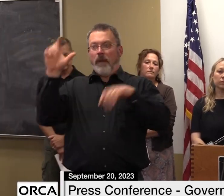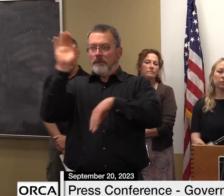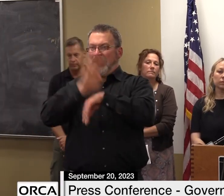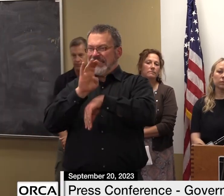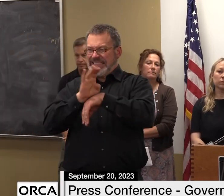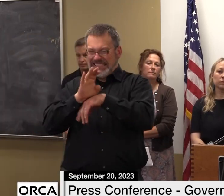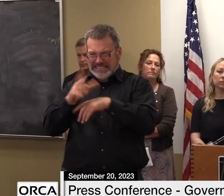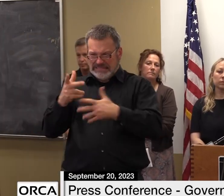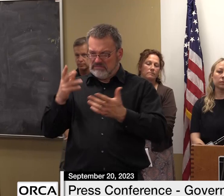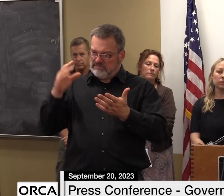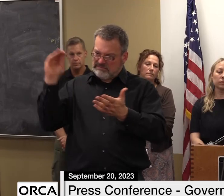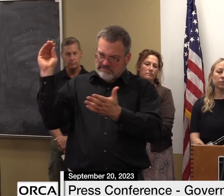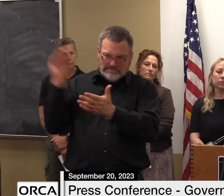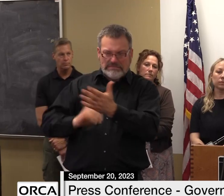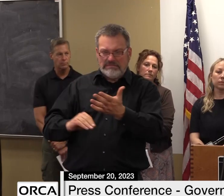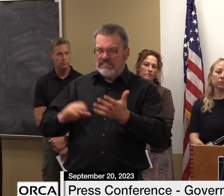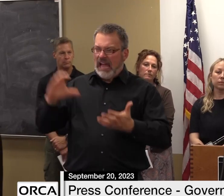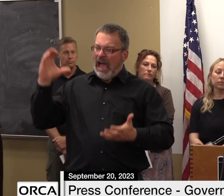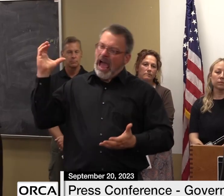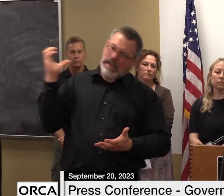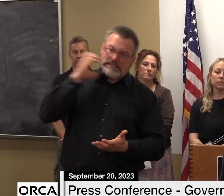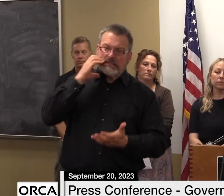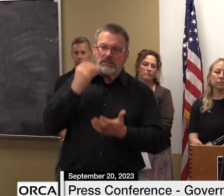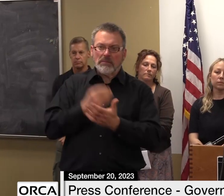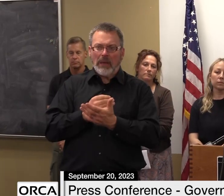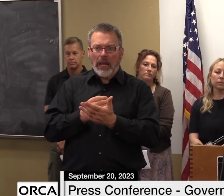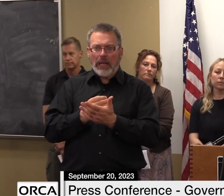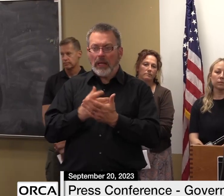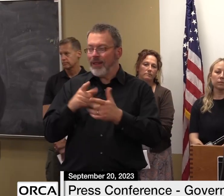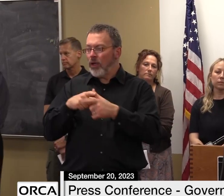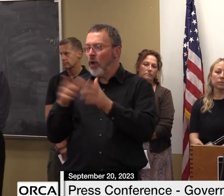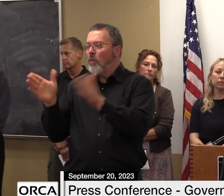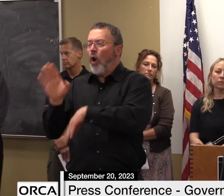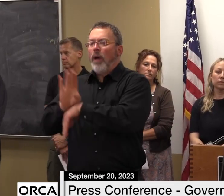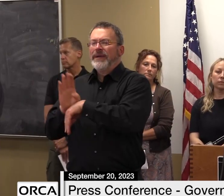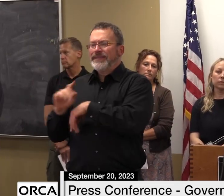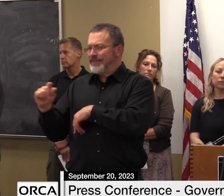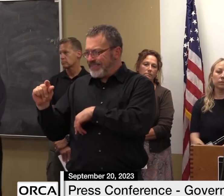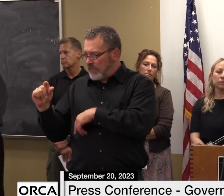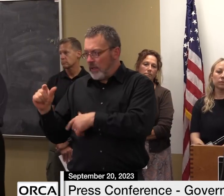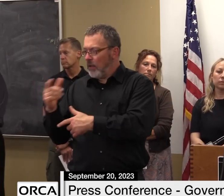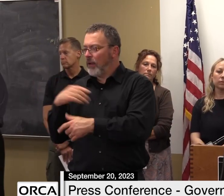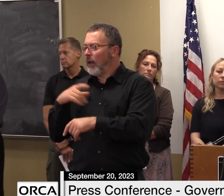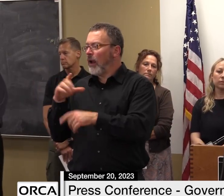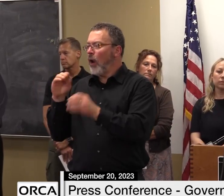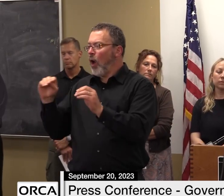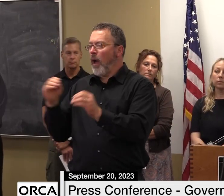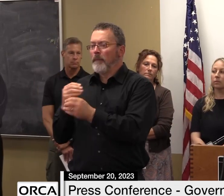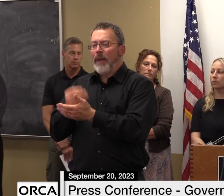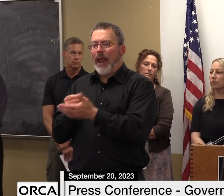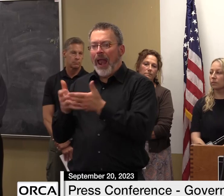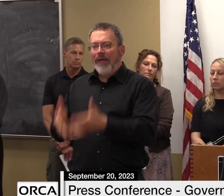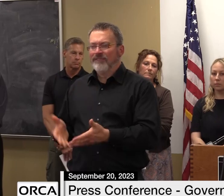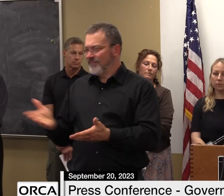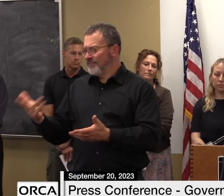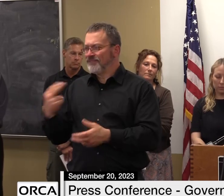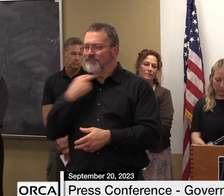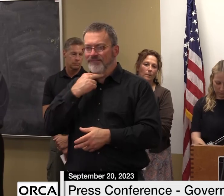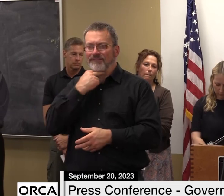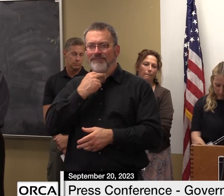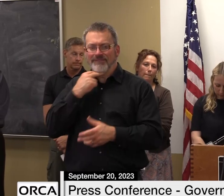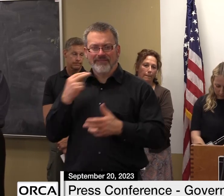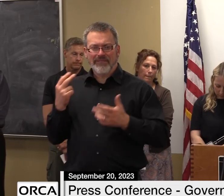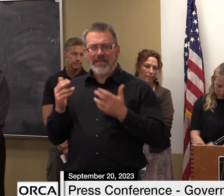to grants and not overlooking, you know, some small businesses that may have barriers to doing that, you know, stuff like